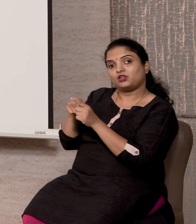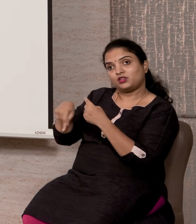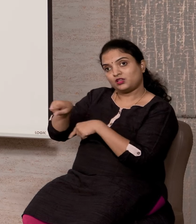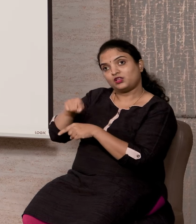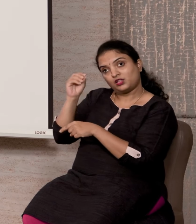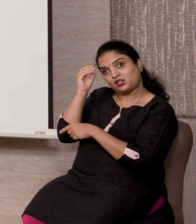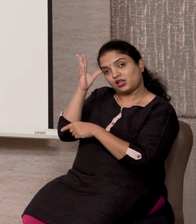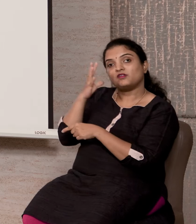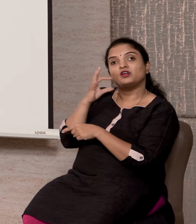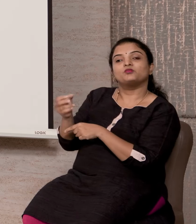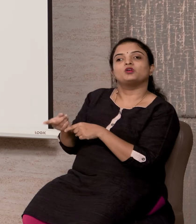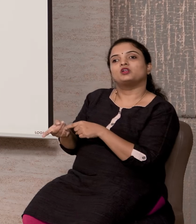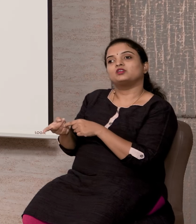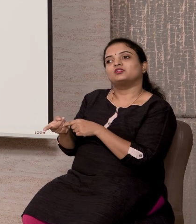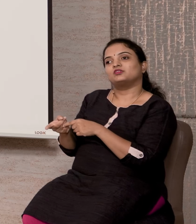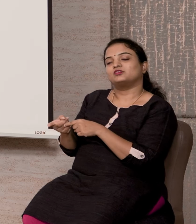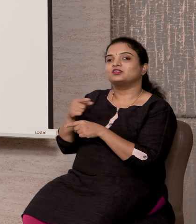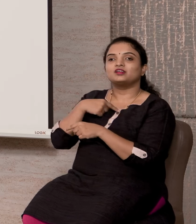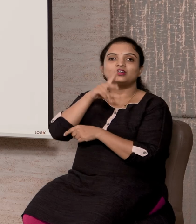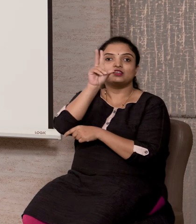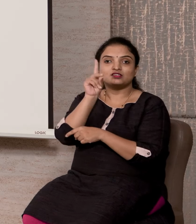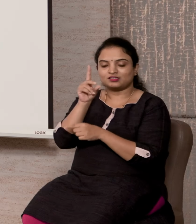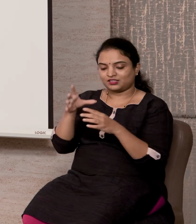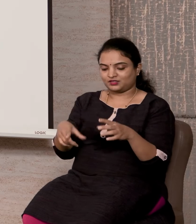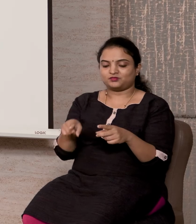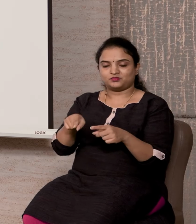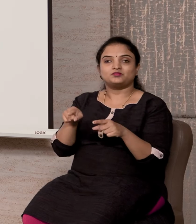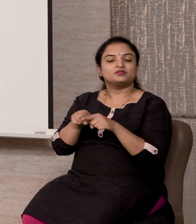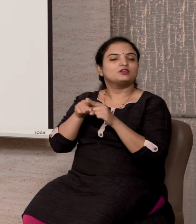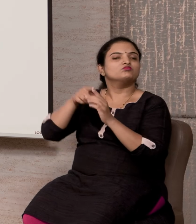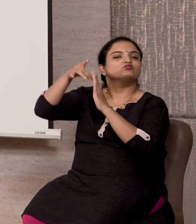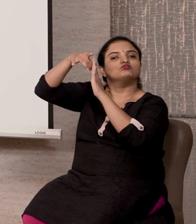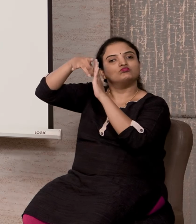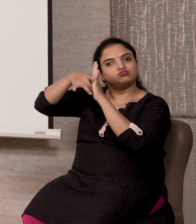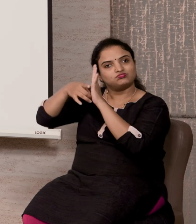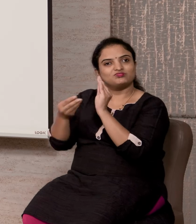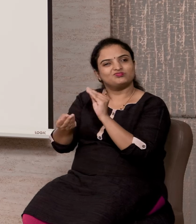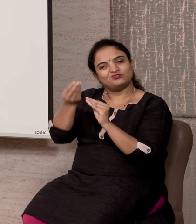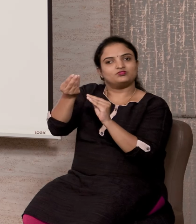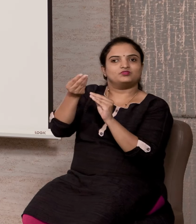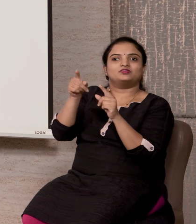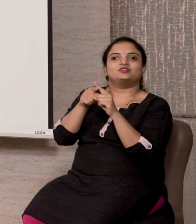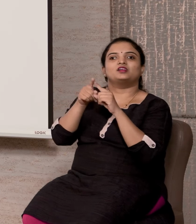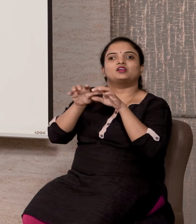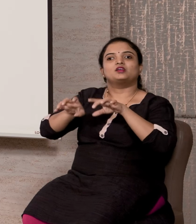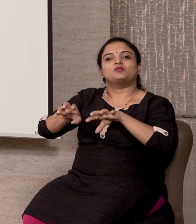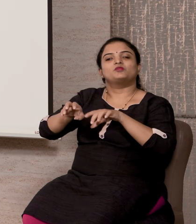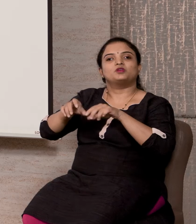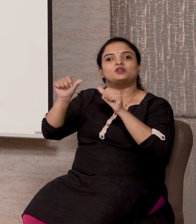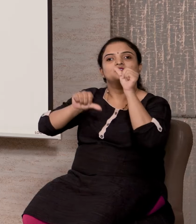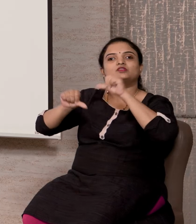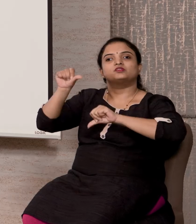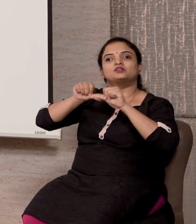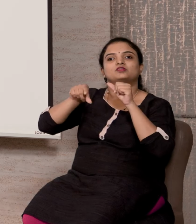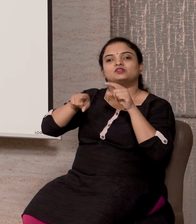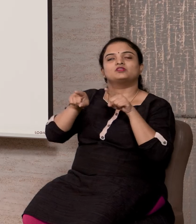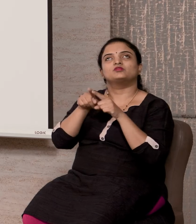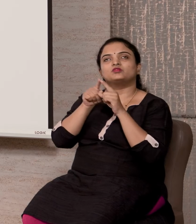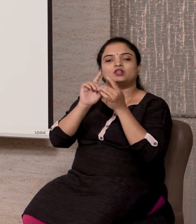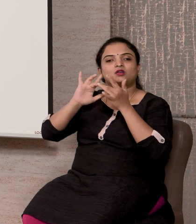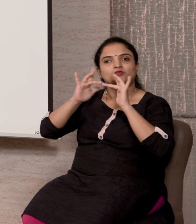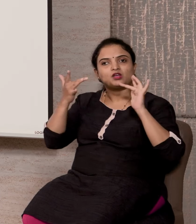about accessibility. And then the second bucket goes a little more deep for computer science professionals, where we teach about the web